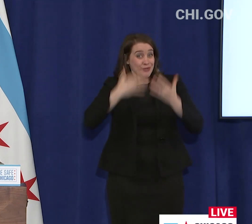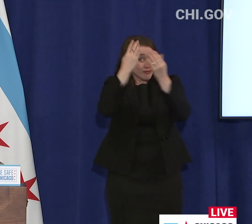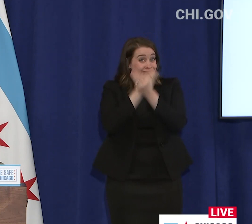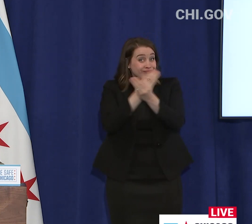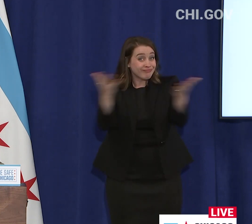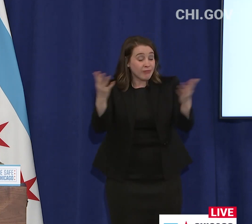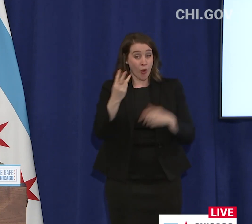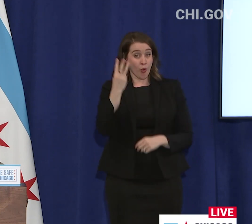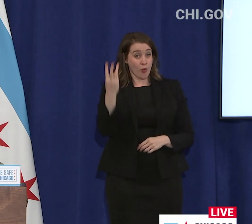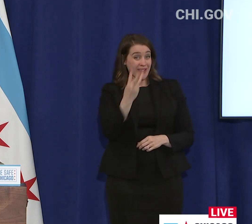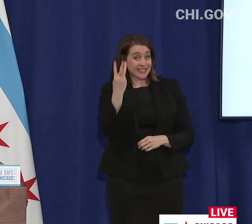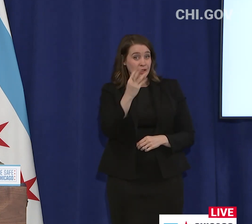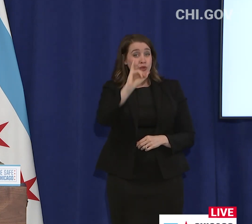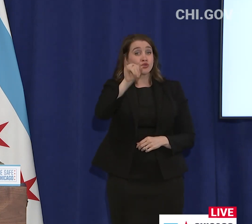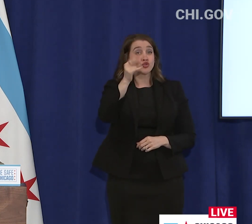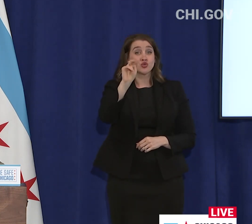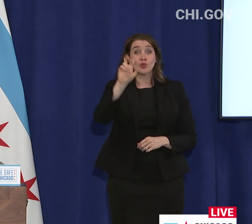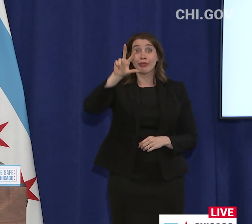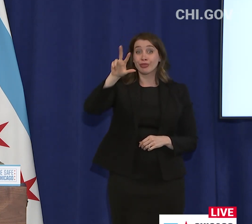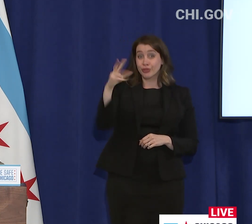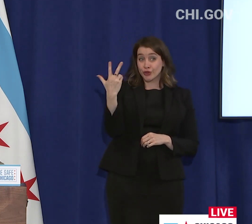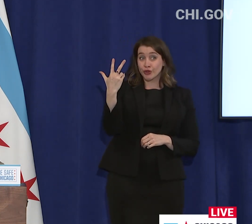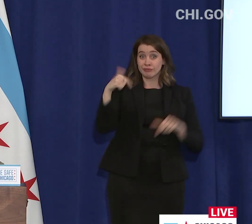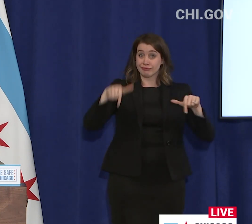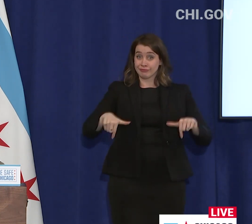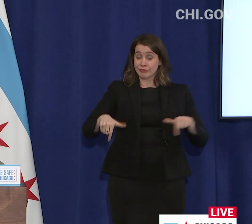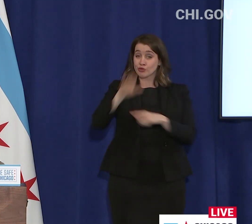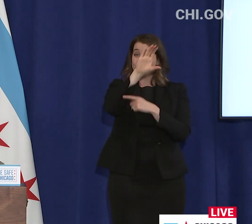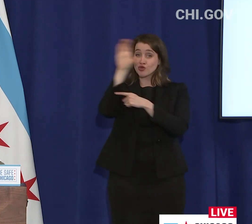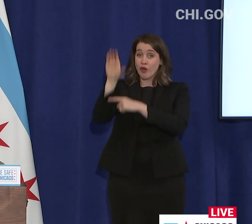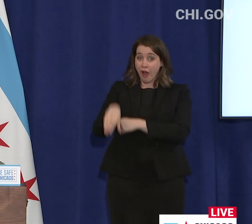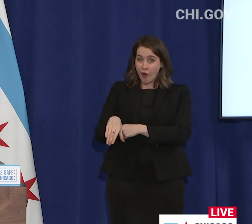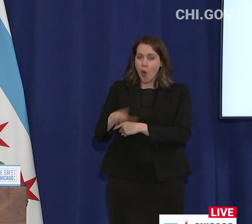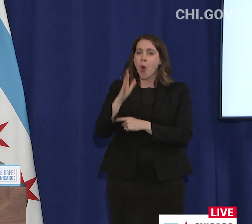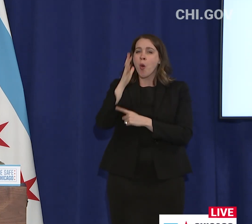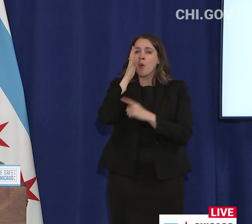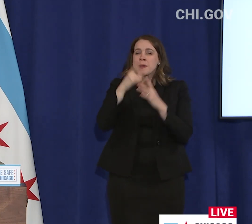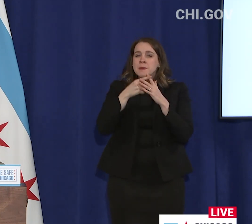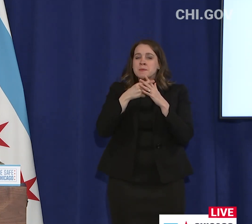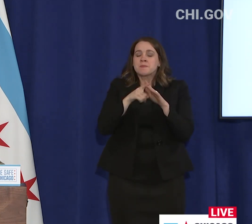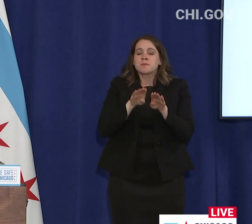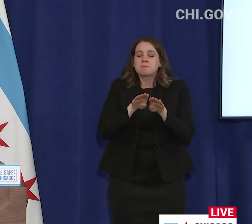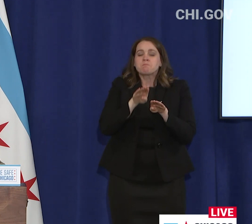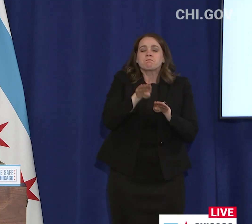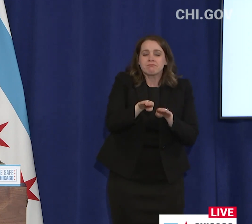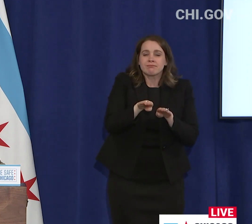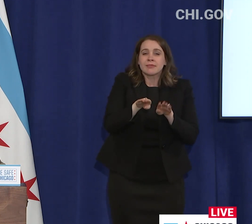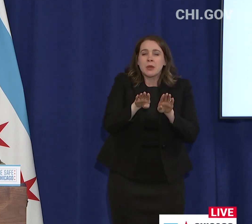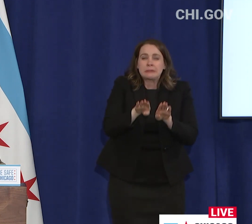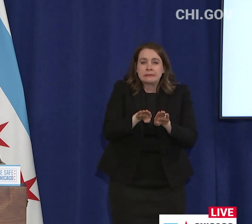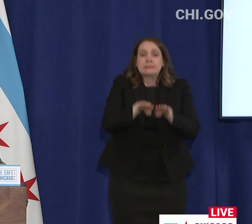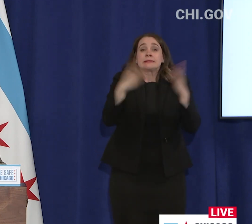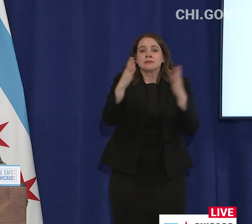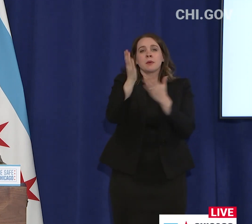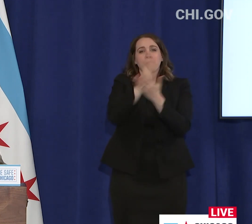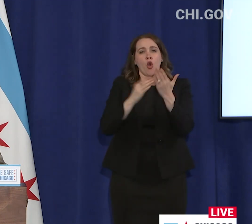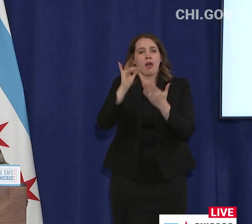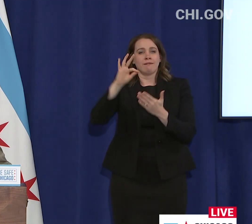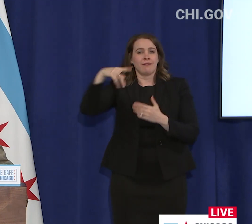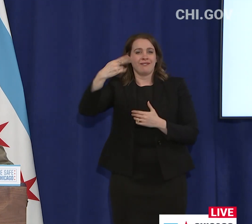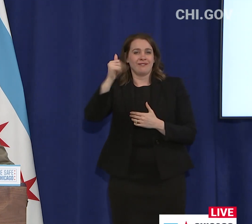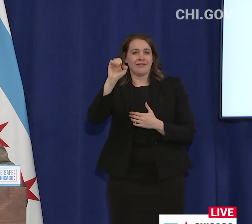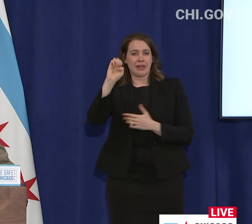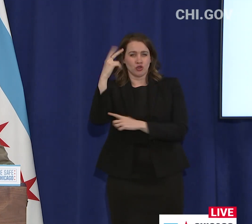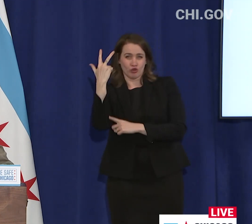Wednesday, June 3rd, the City of Chicago will be taking our first step into phase 3 of our